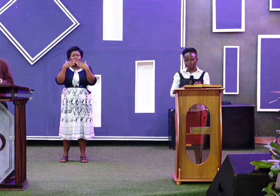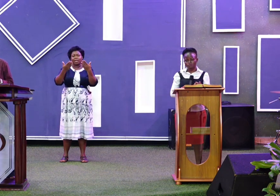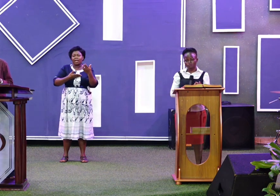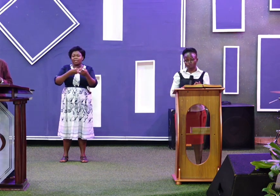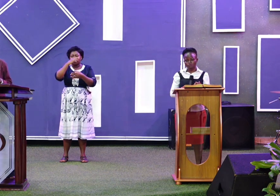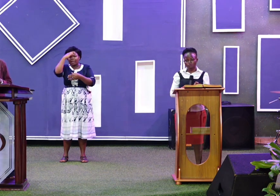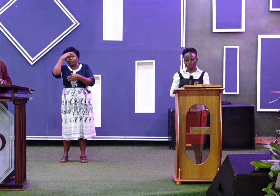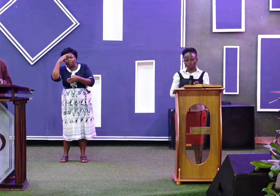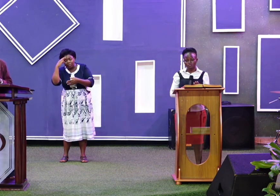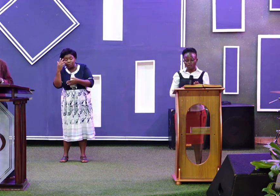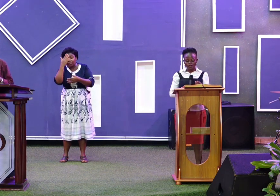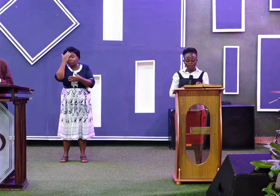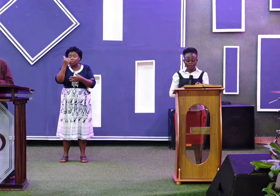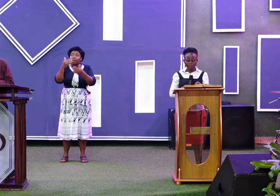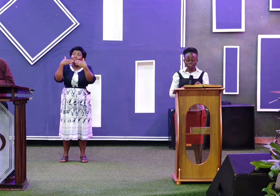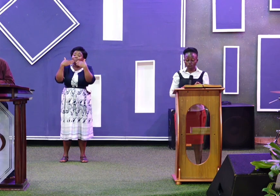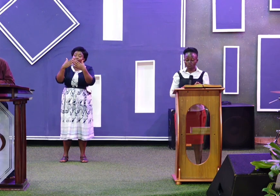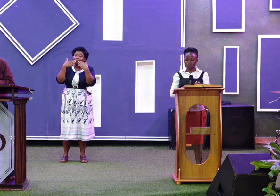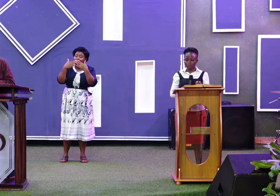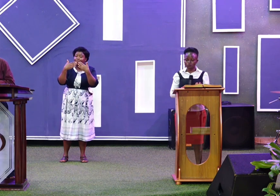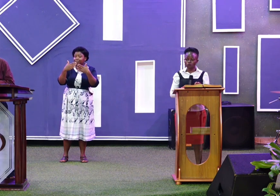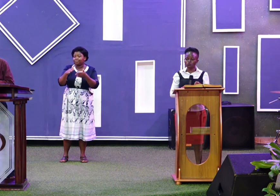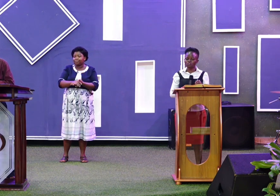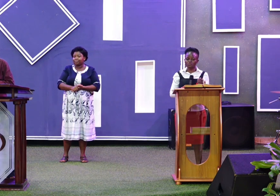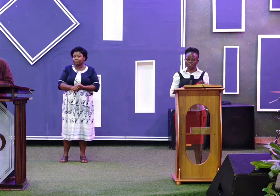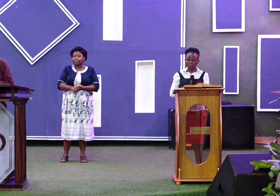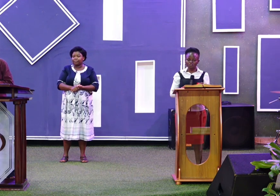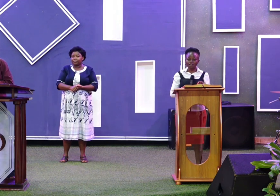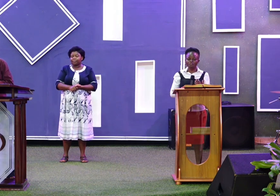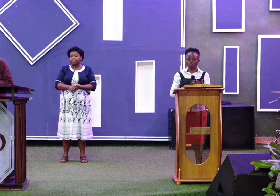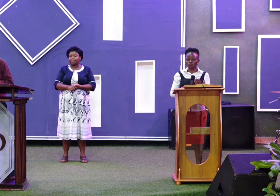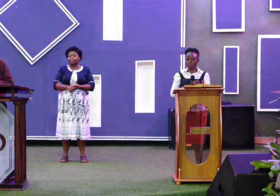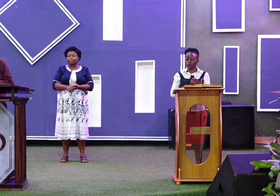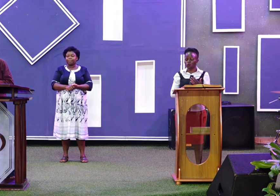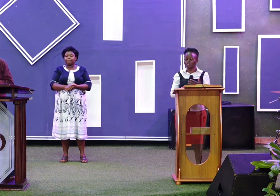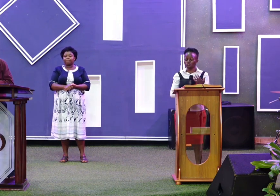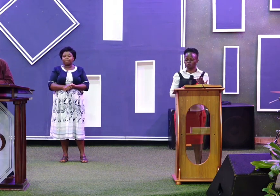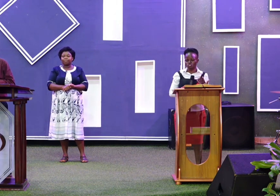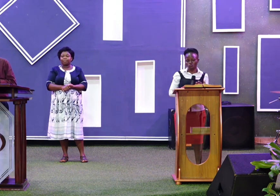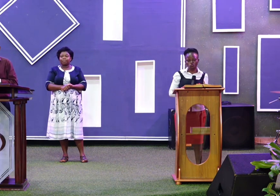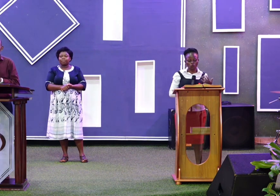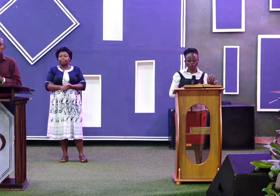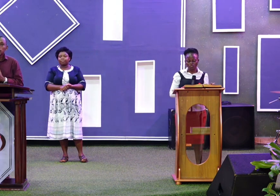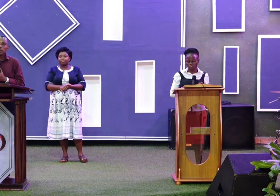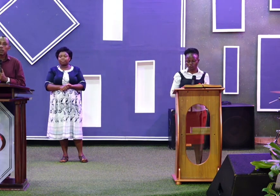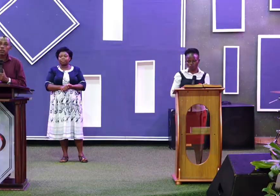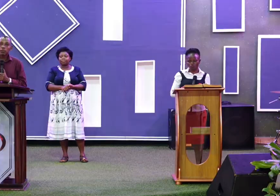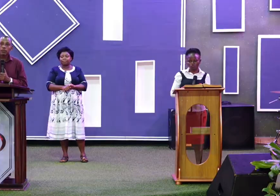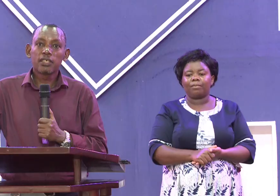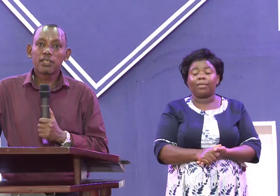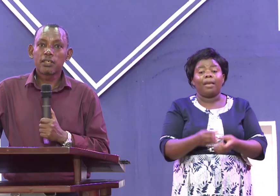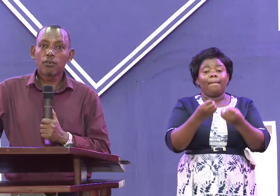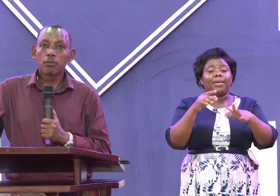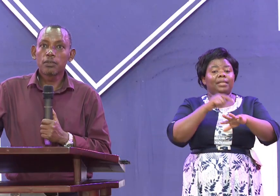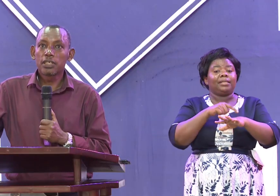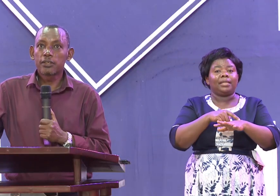n'ensonga lwaki yeebaza. Another issue is the person who gives thanks has a reason as to why he or she is showing gratitude.